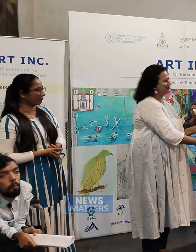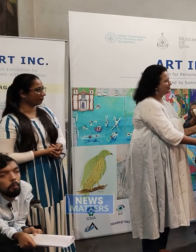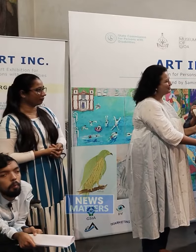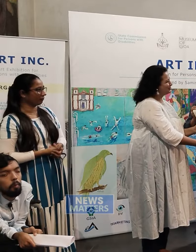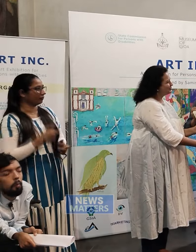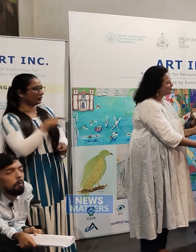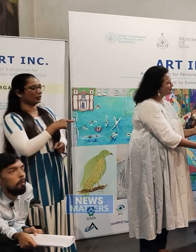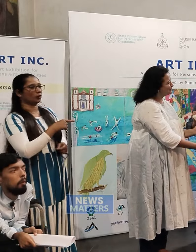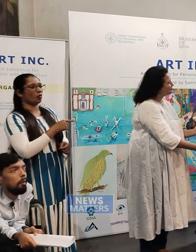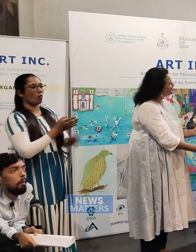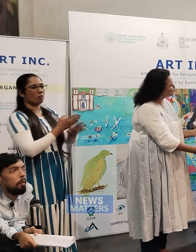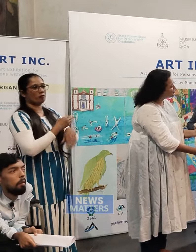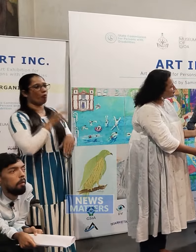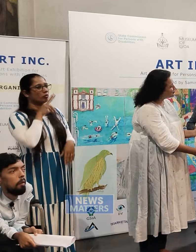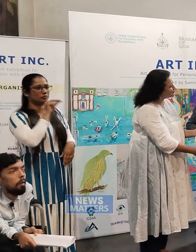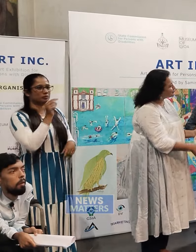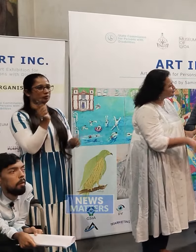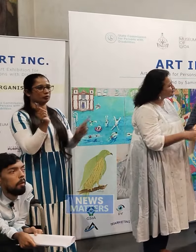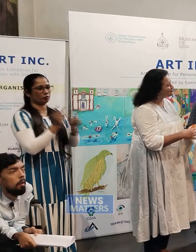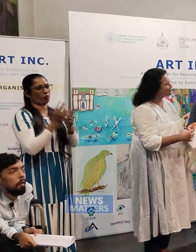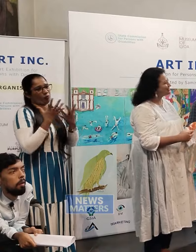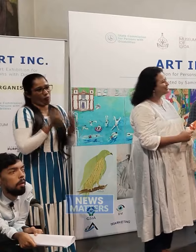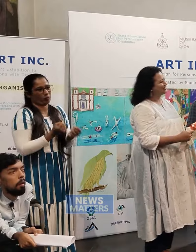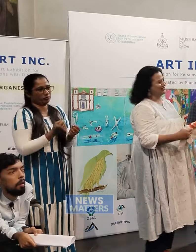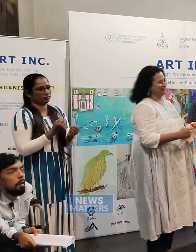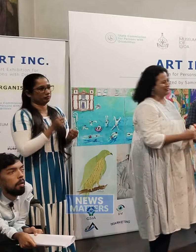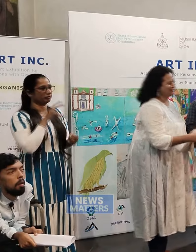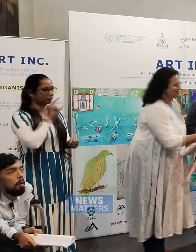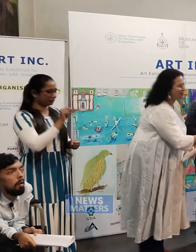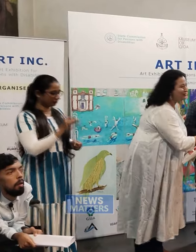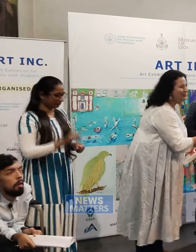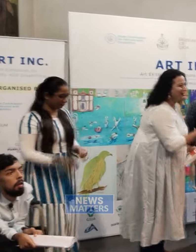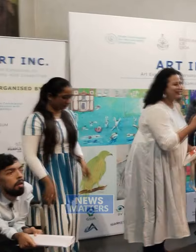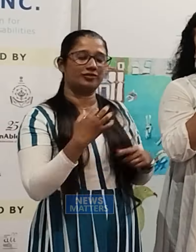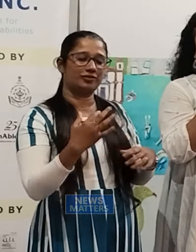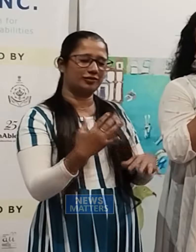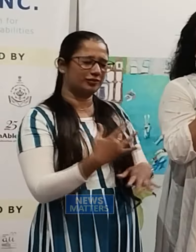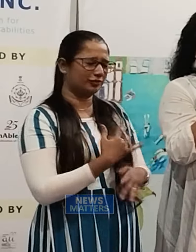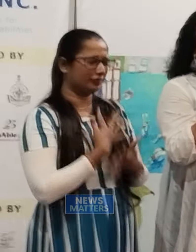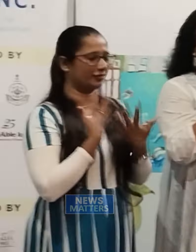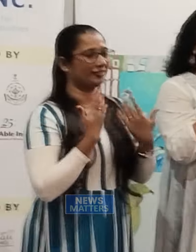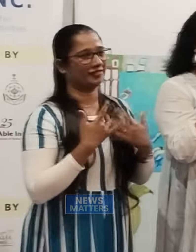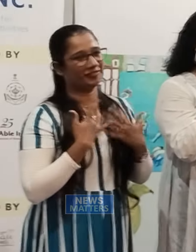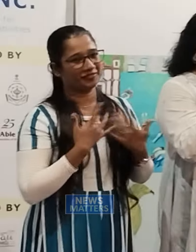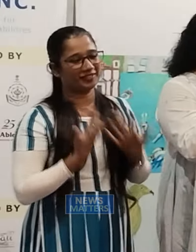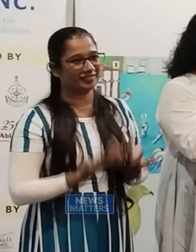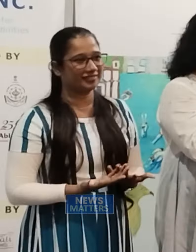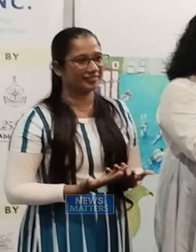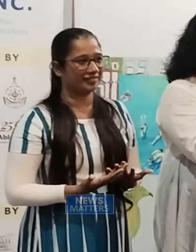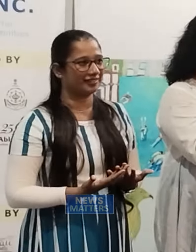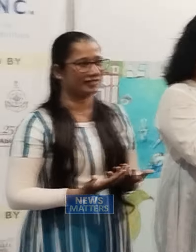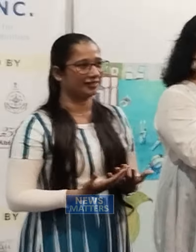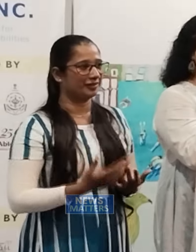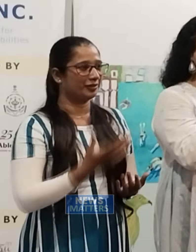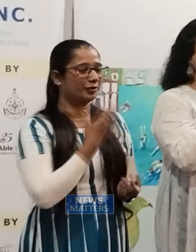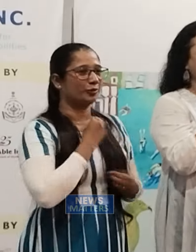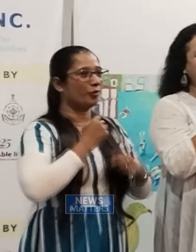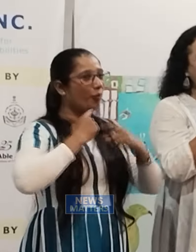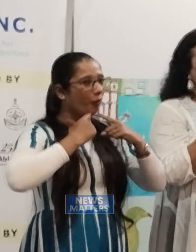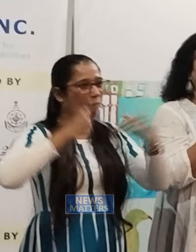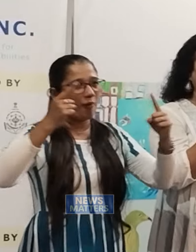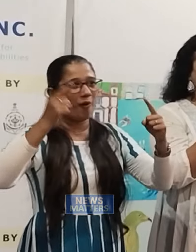Preeti, since you didn't get a chance to speak, I would like you to say a quick few words. Firstly, a very big shout out